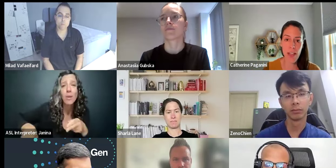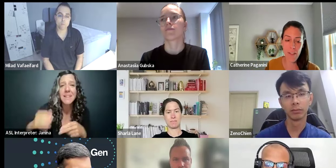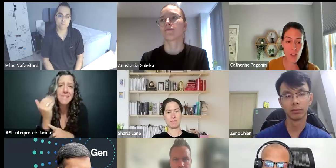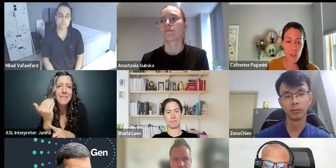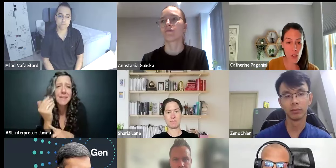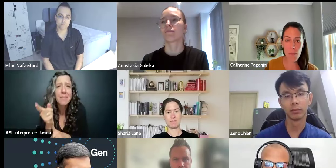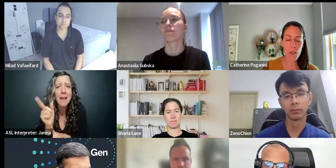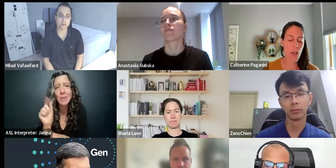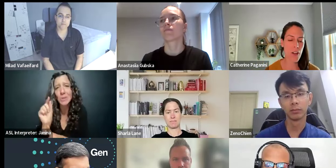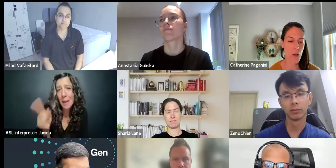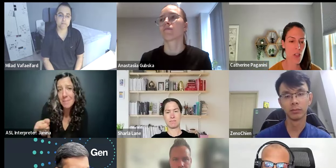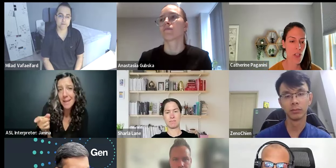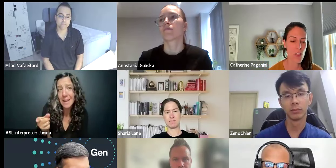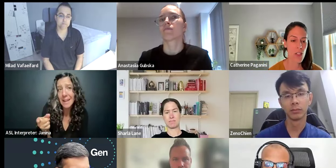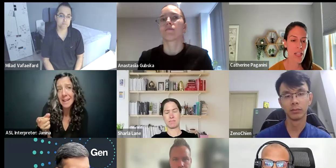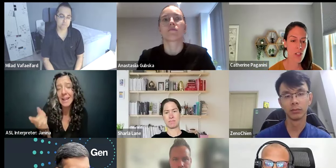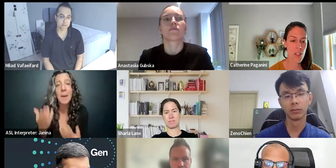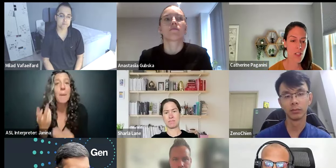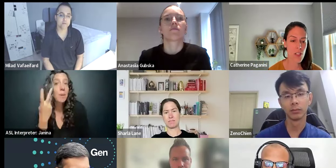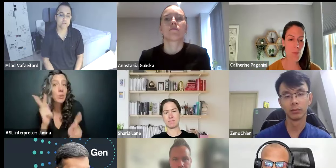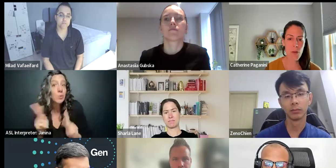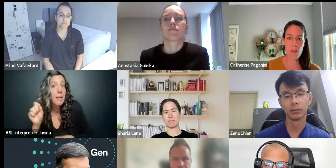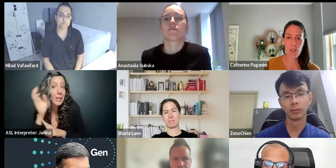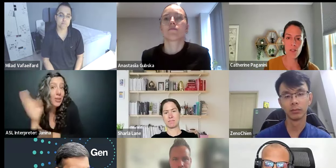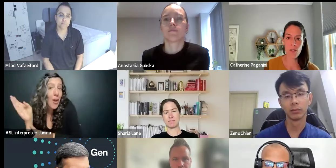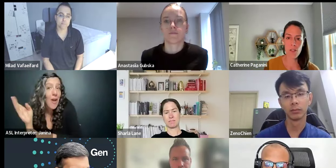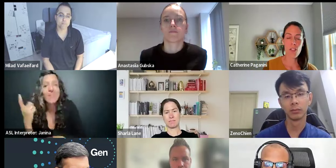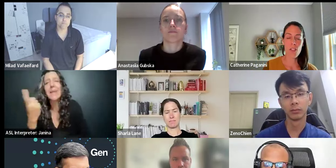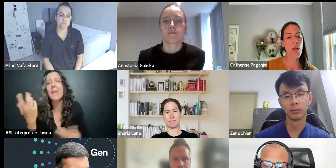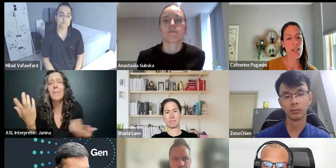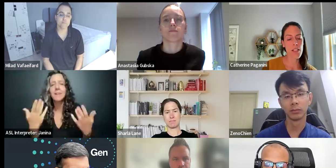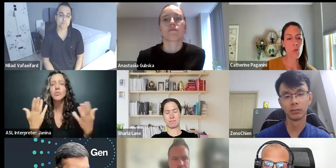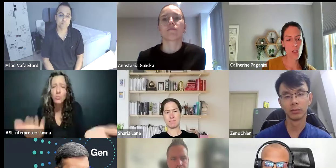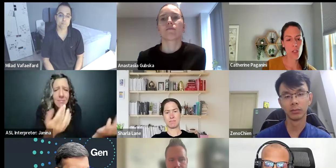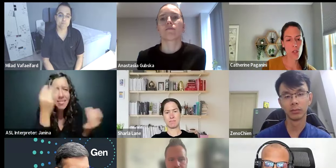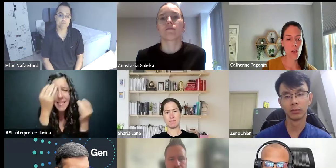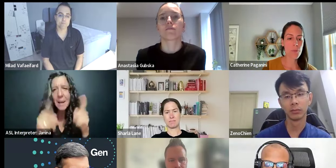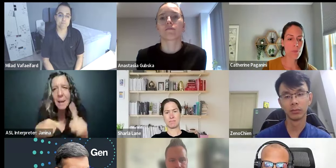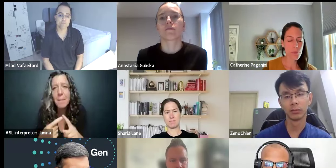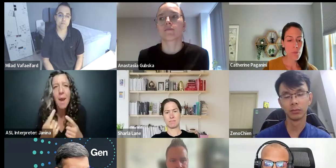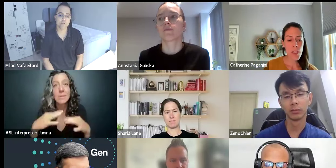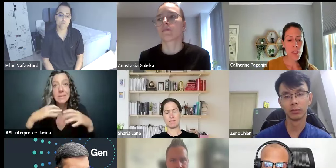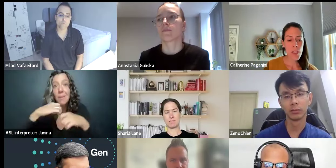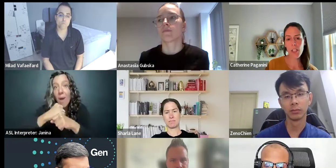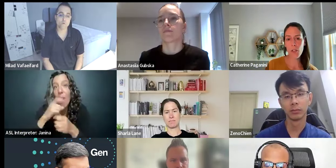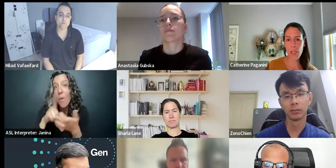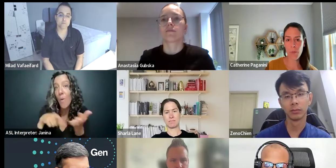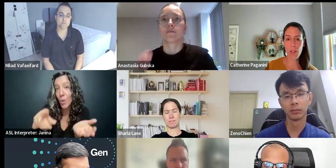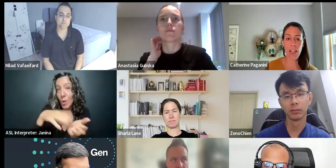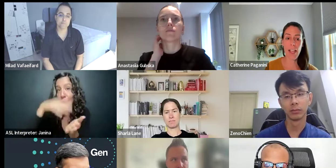20 minutes, maybe we can like have two people, I don't know, just think about summarizing what you